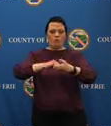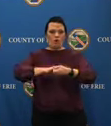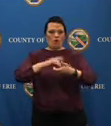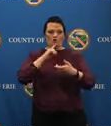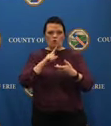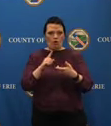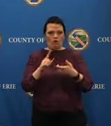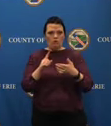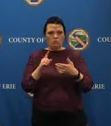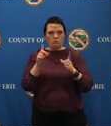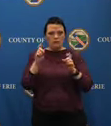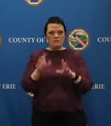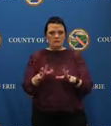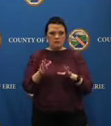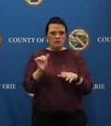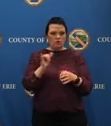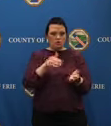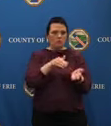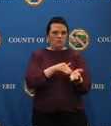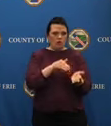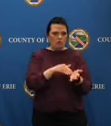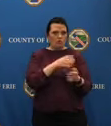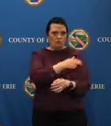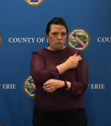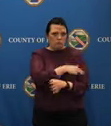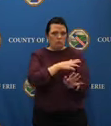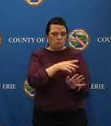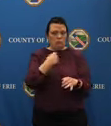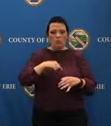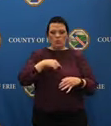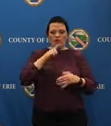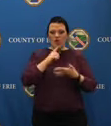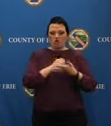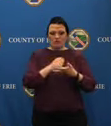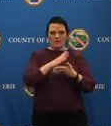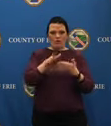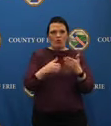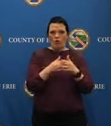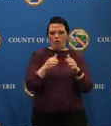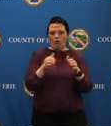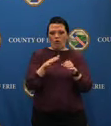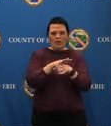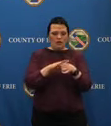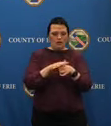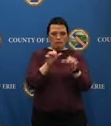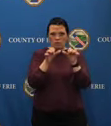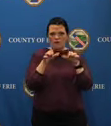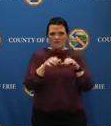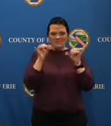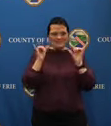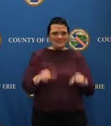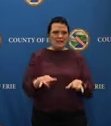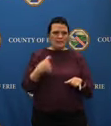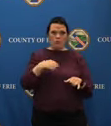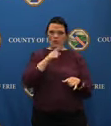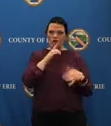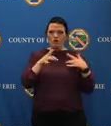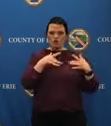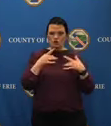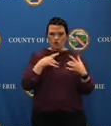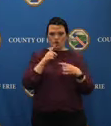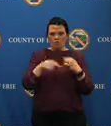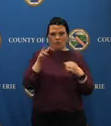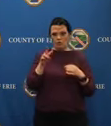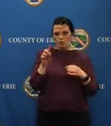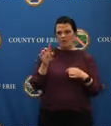including healthcare providers. We are treating all areas the same. We are concerned about